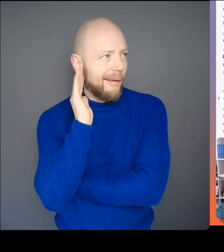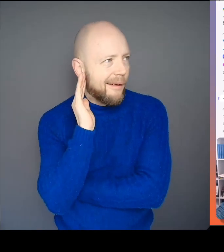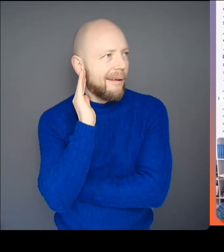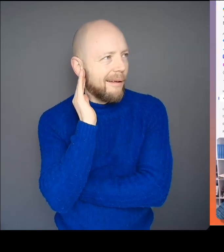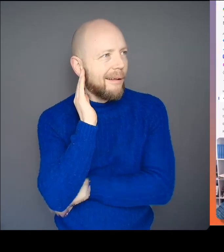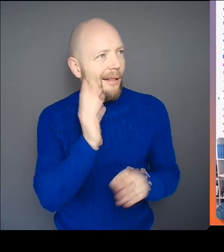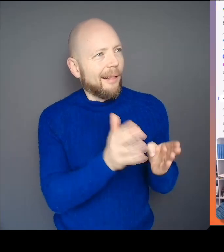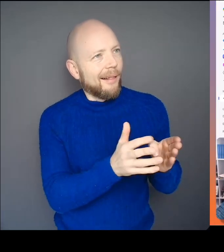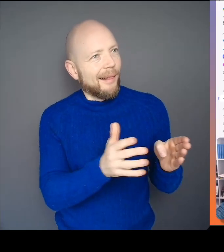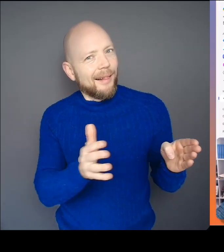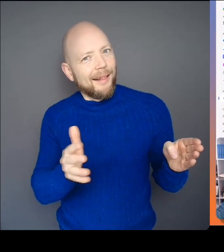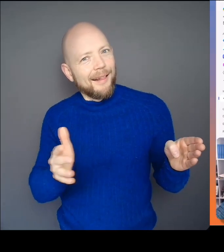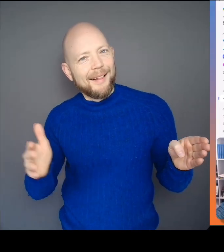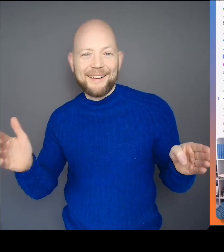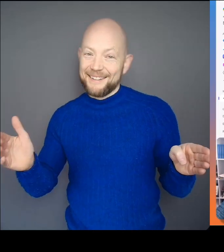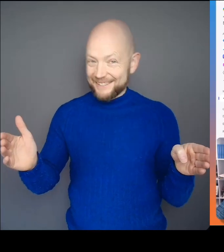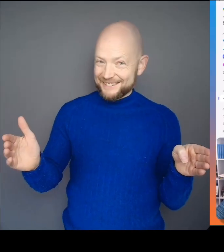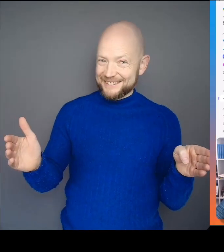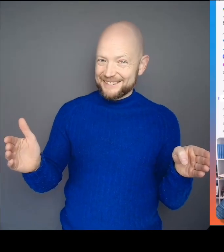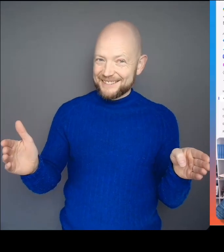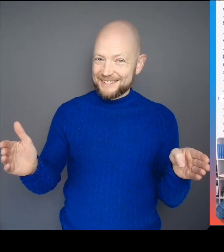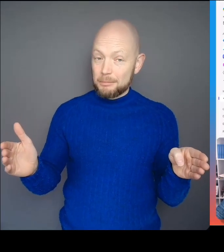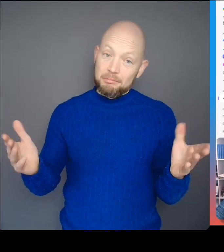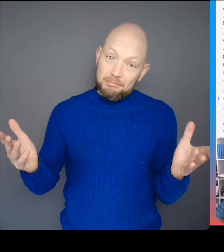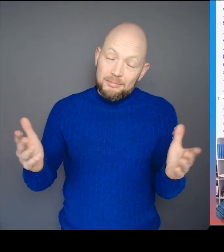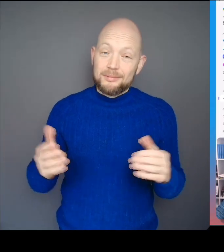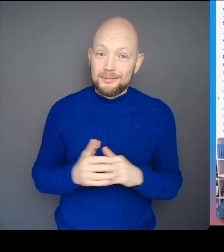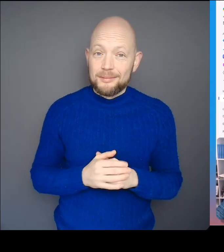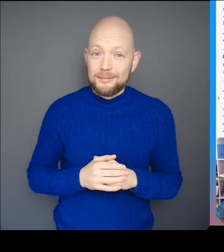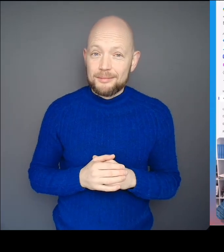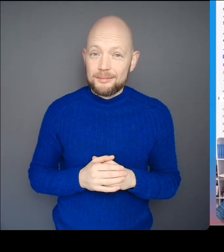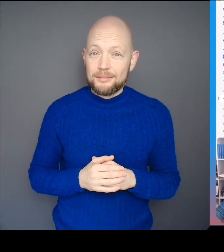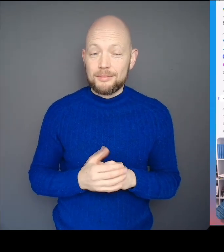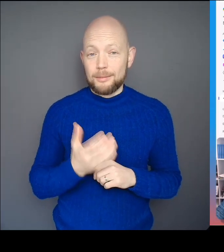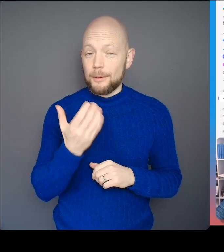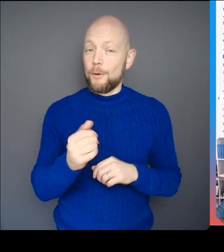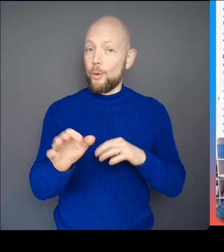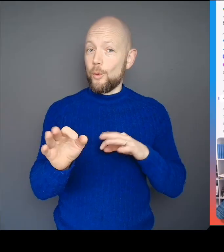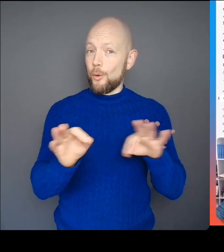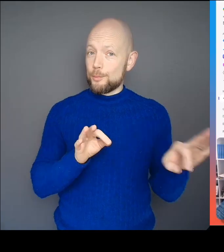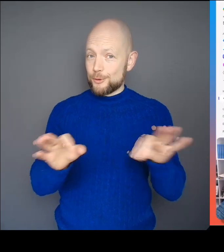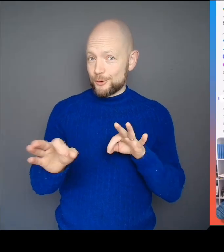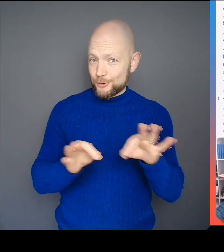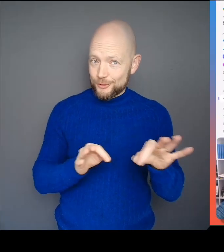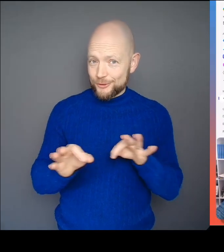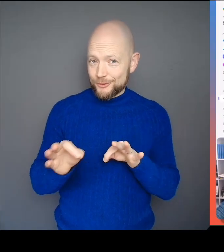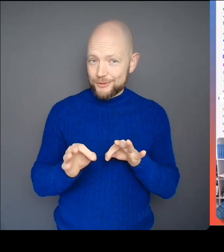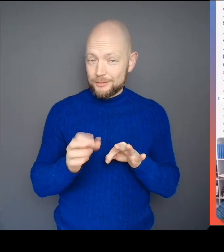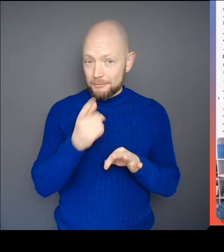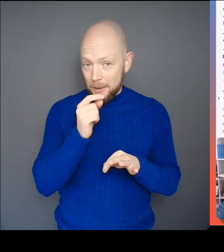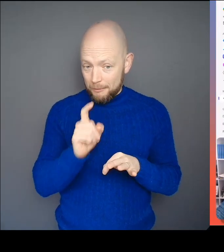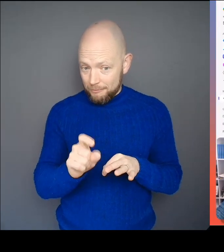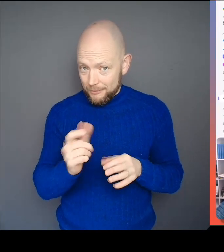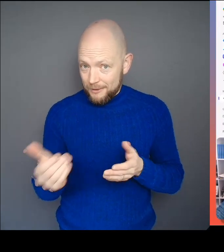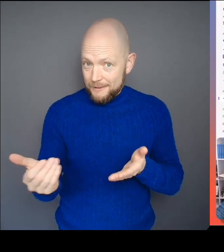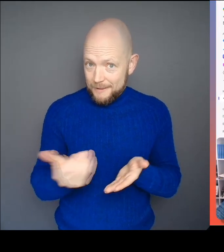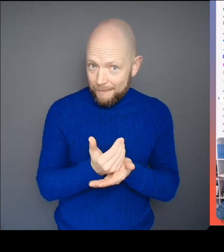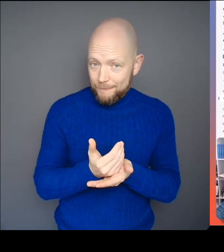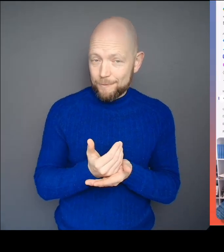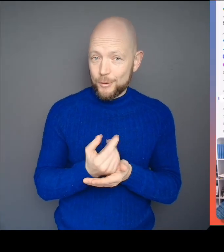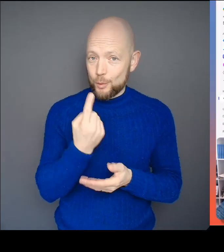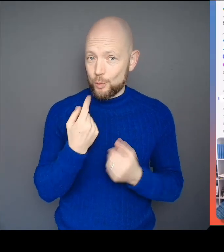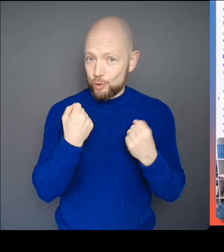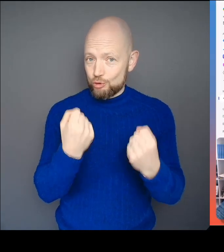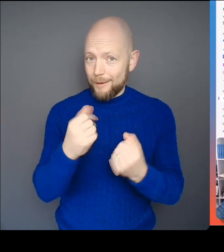releases oxytocin, which There we go. We'll leave it. We'll leave it in that happy place there. So you'll see we've got some options in here. I can actually